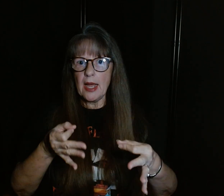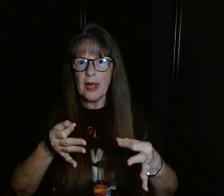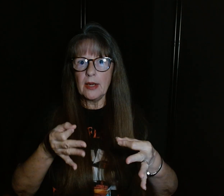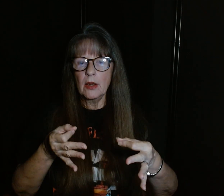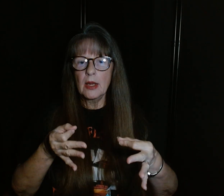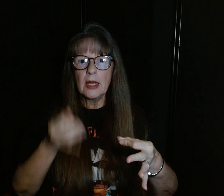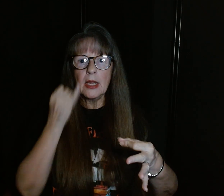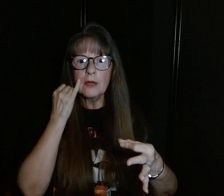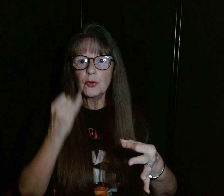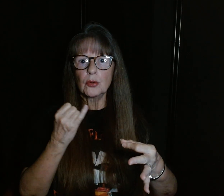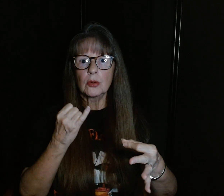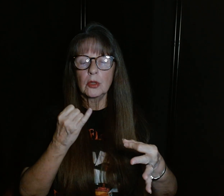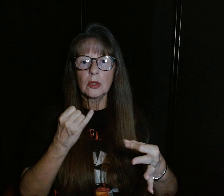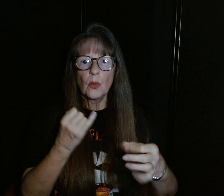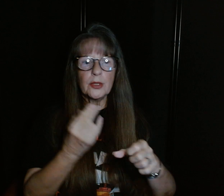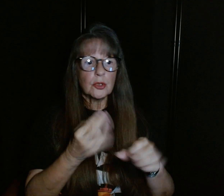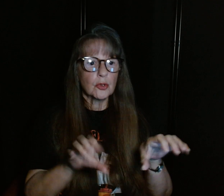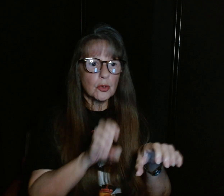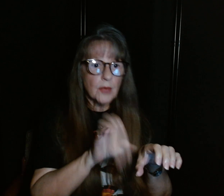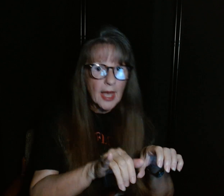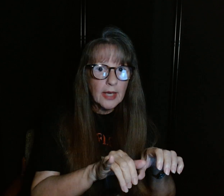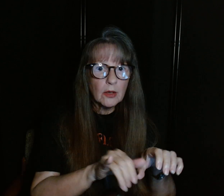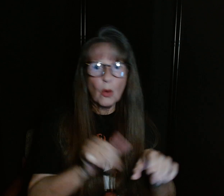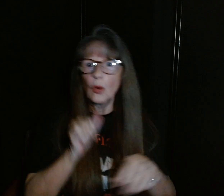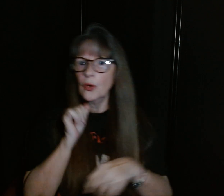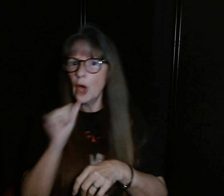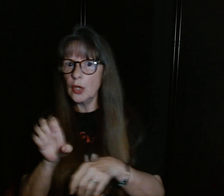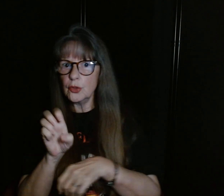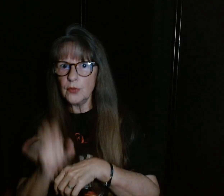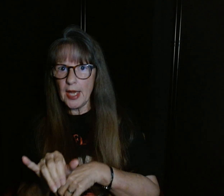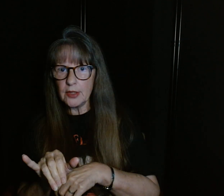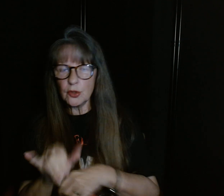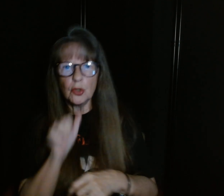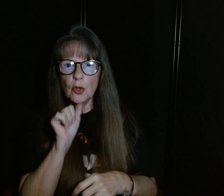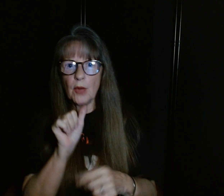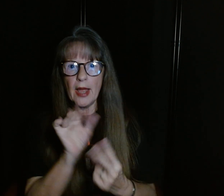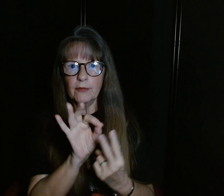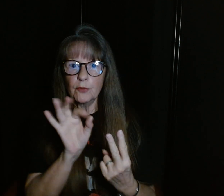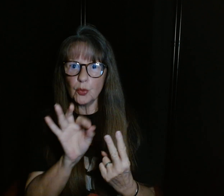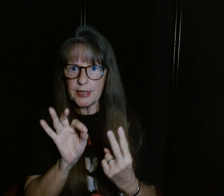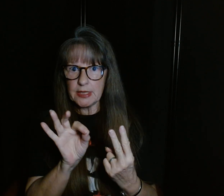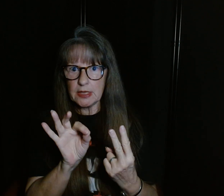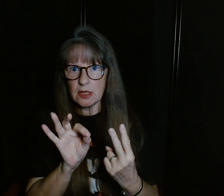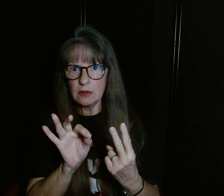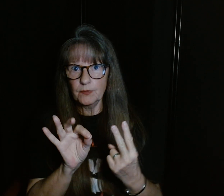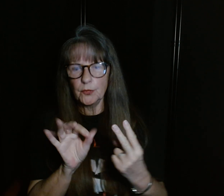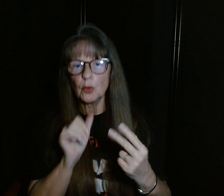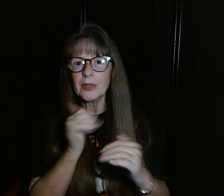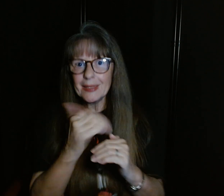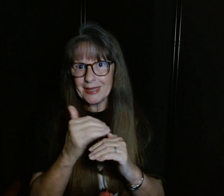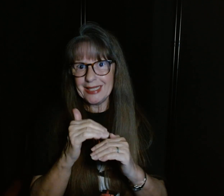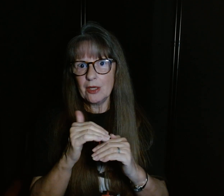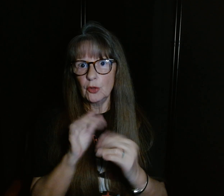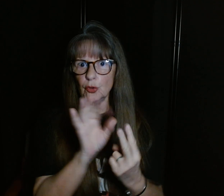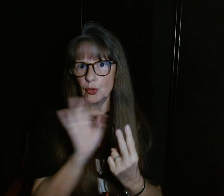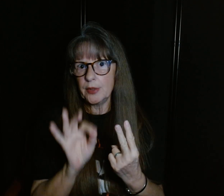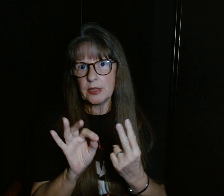decide if you're going to do that or not do that, so you don't have choices. You're limited on your choices.